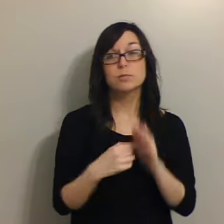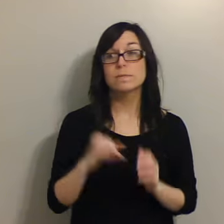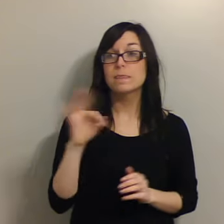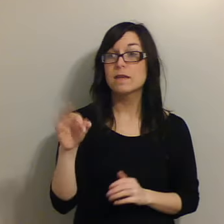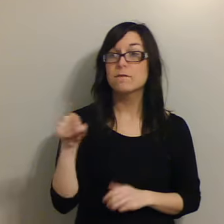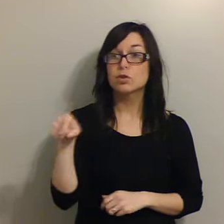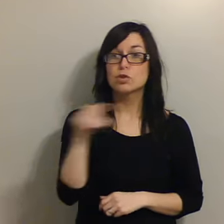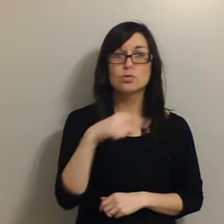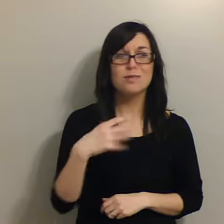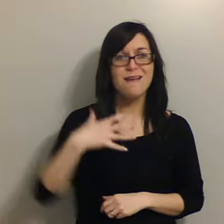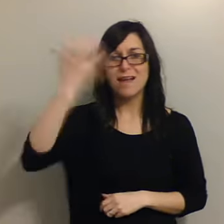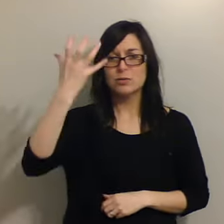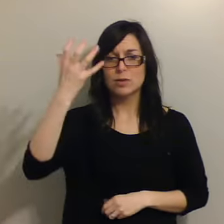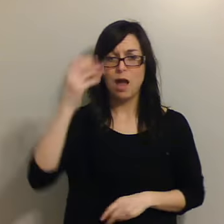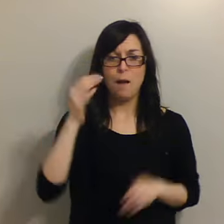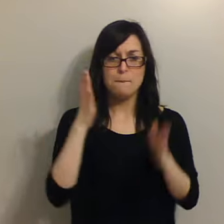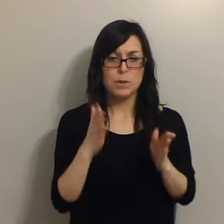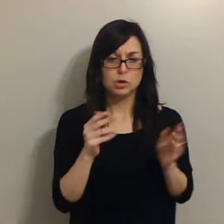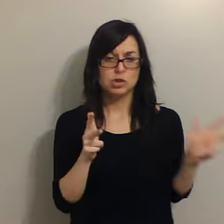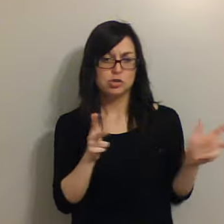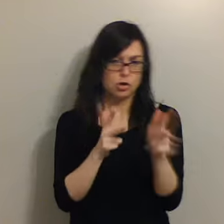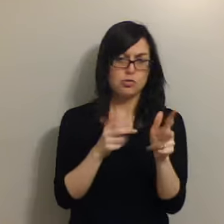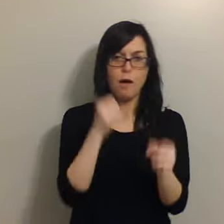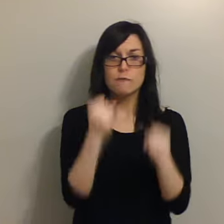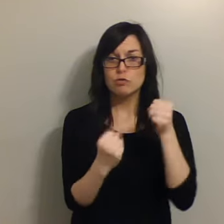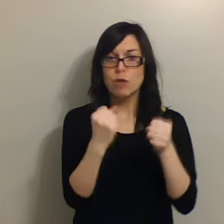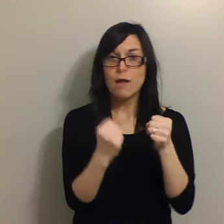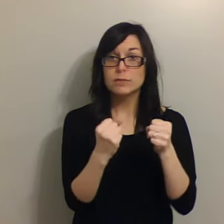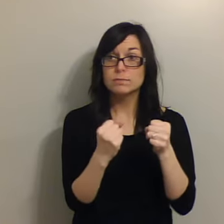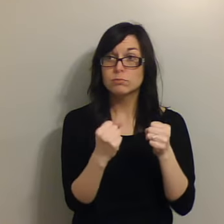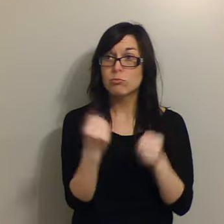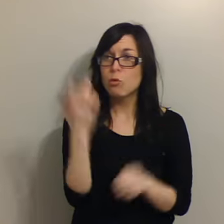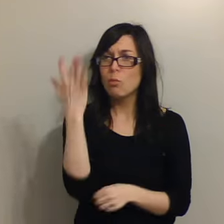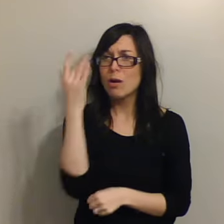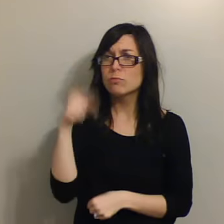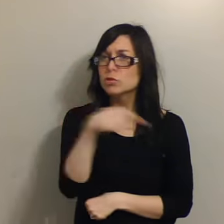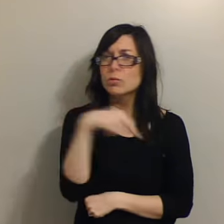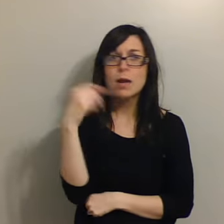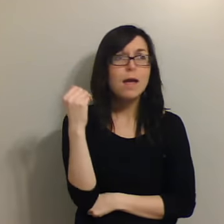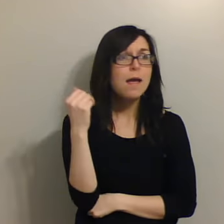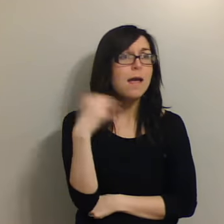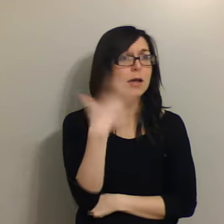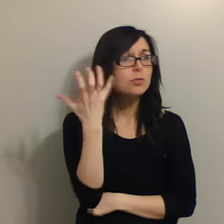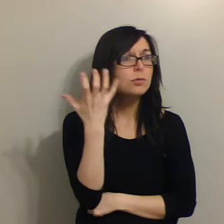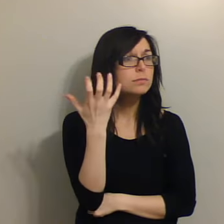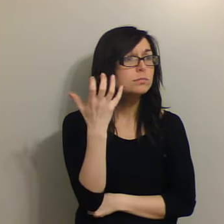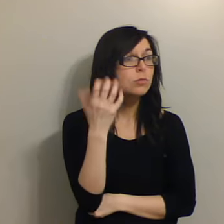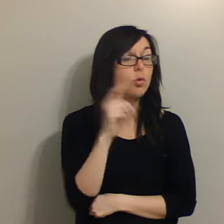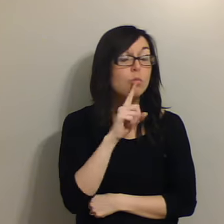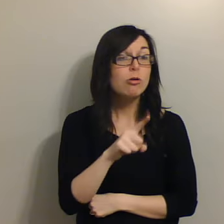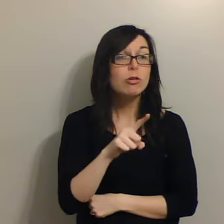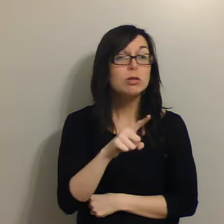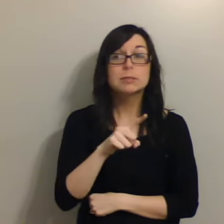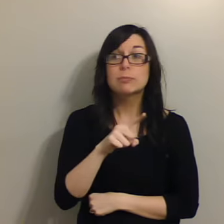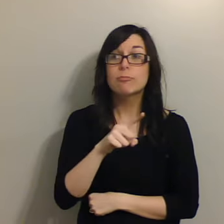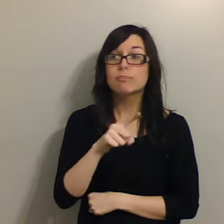someone cut you off from your drive, the first thing that actually occurred is that you experience the fear of having